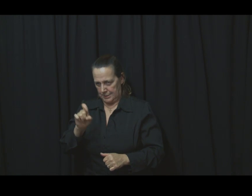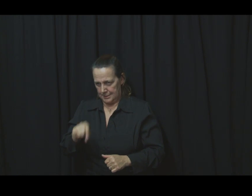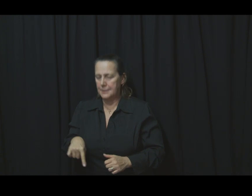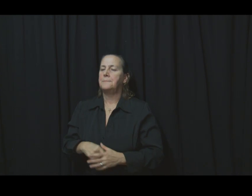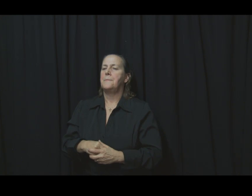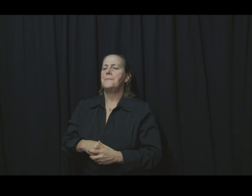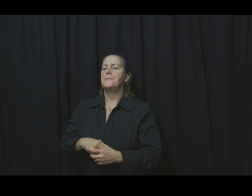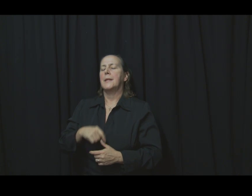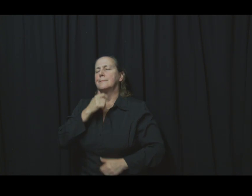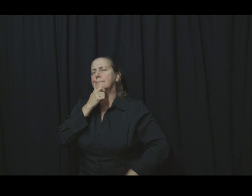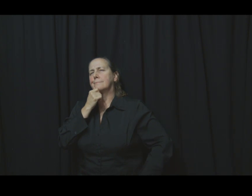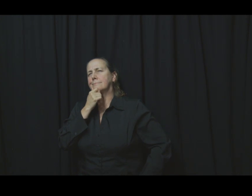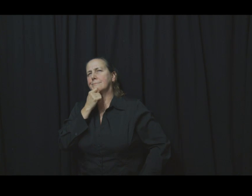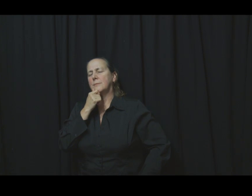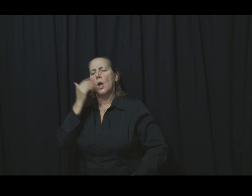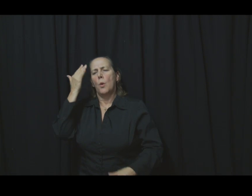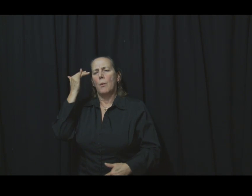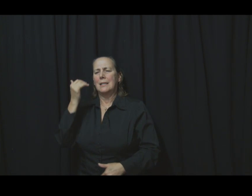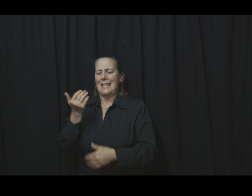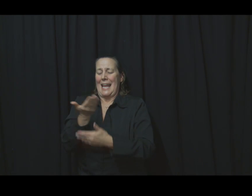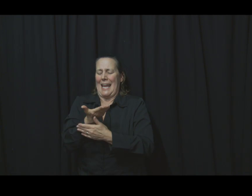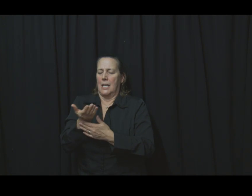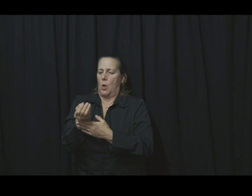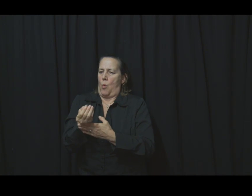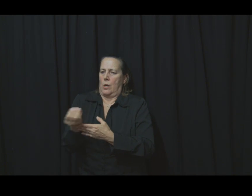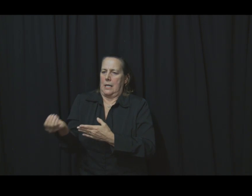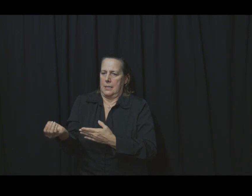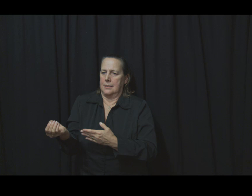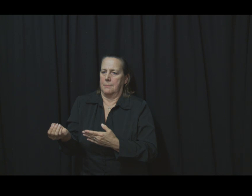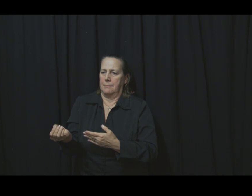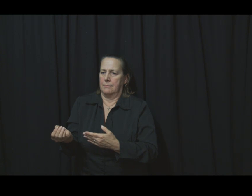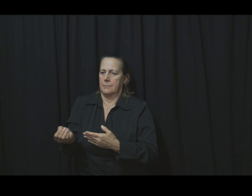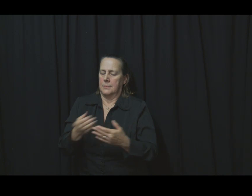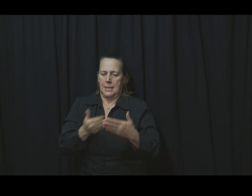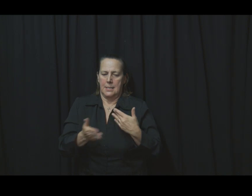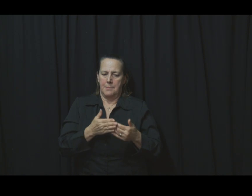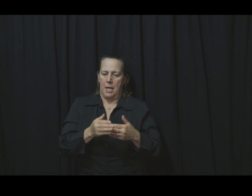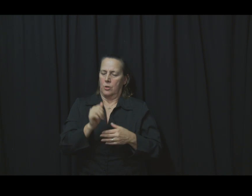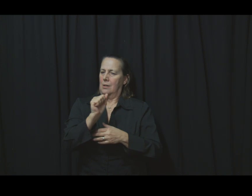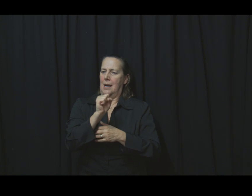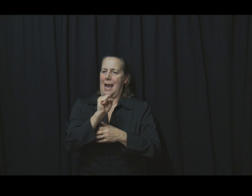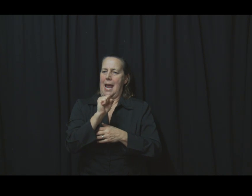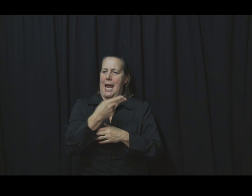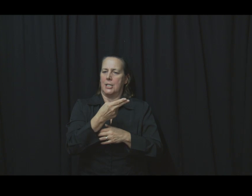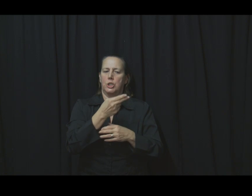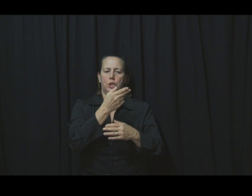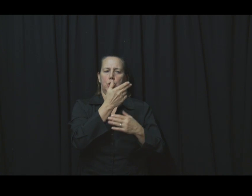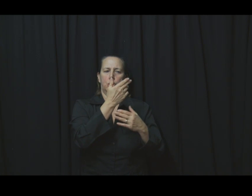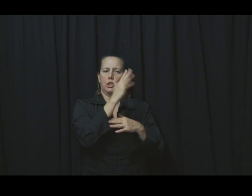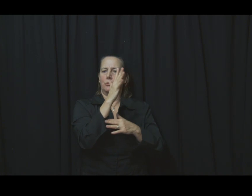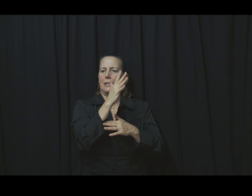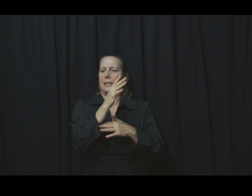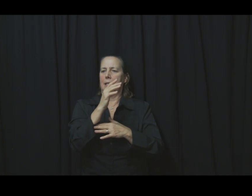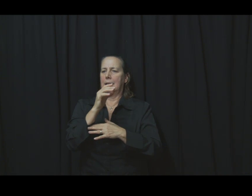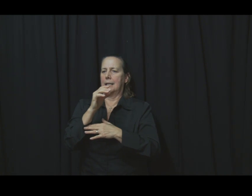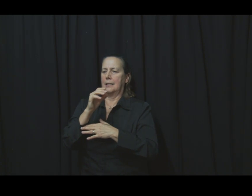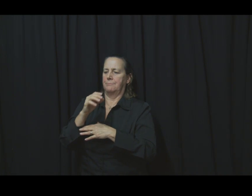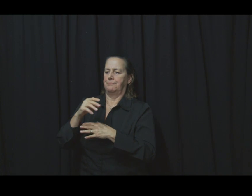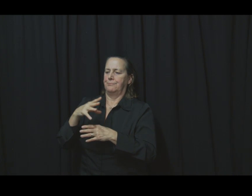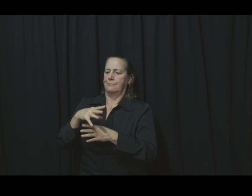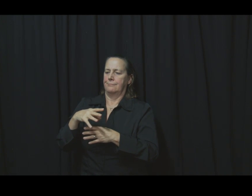why does any organism, whether you're an ash tree, a sea jelly, a